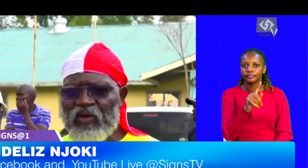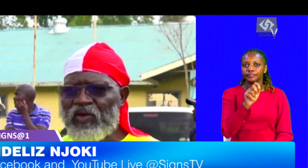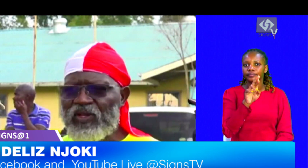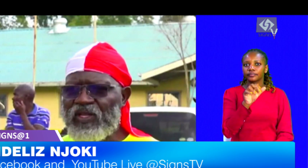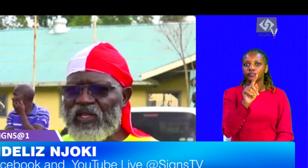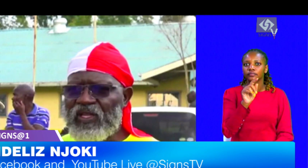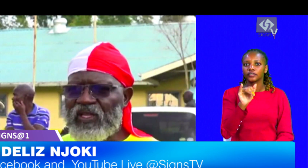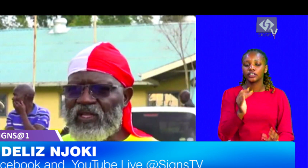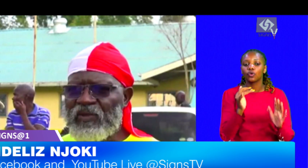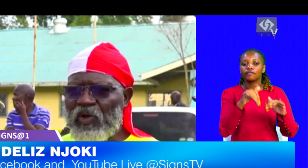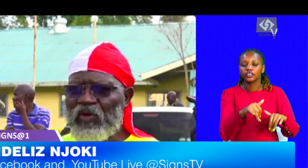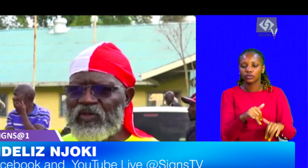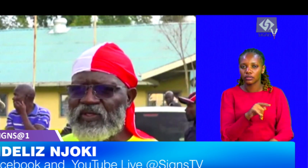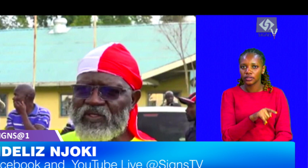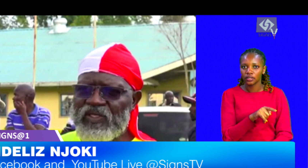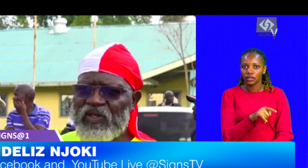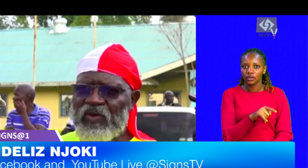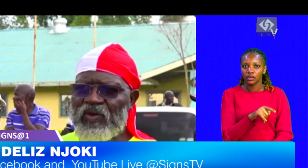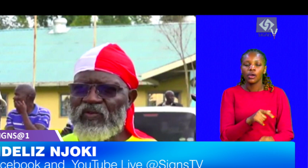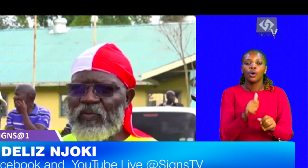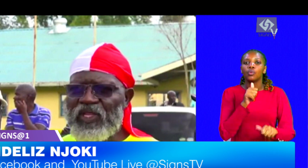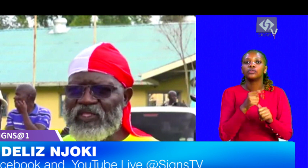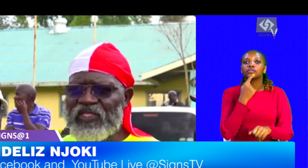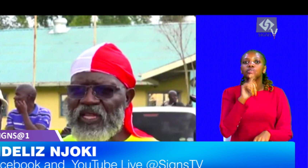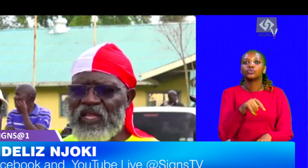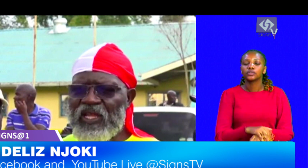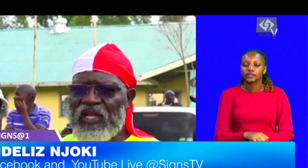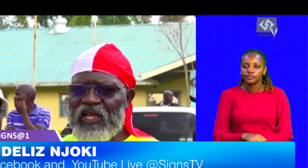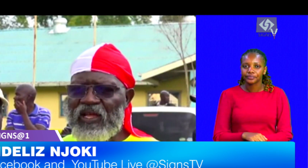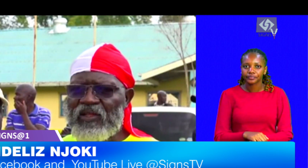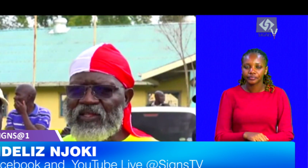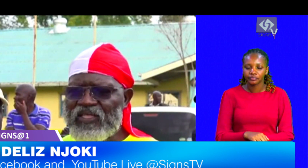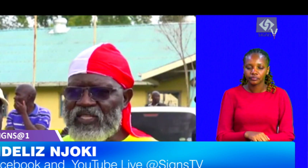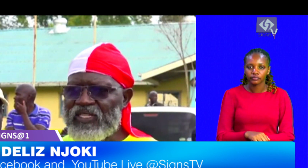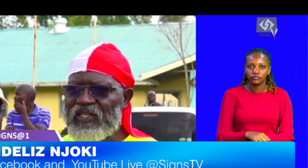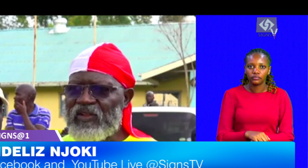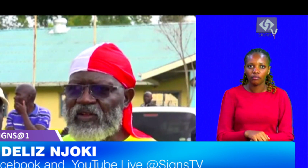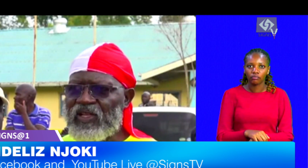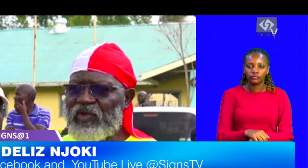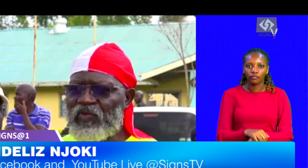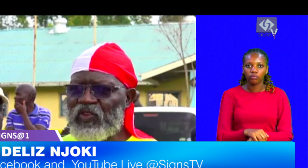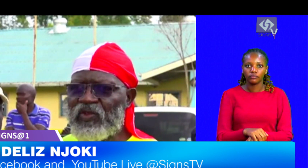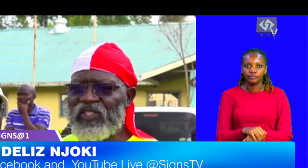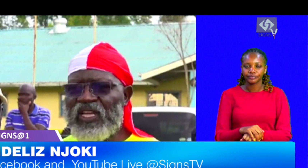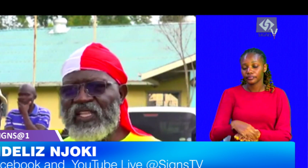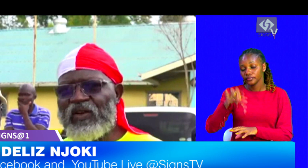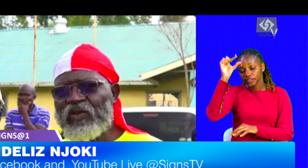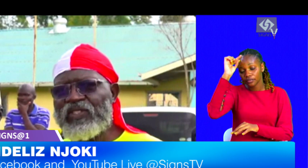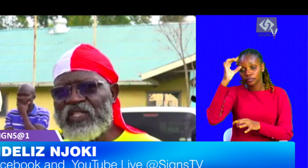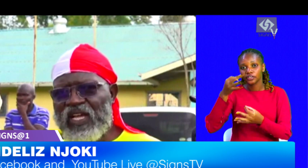accord, deplores or forbids designated government officials in another hosting